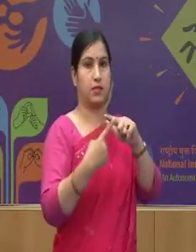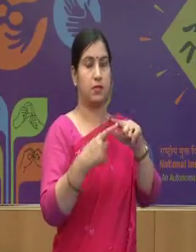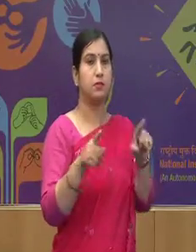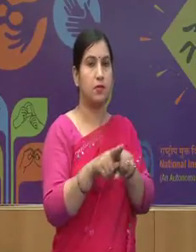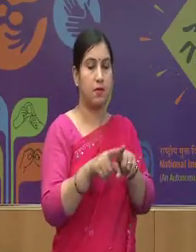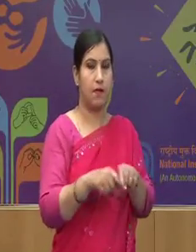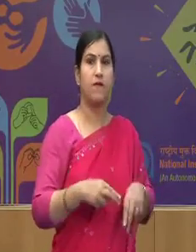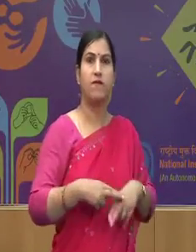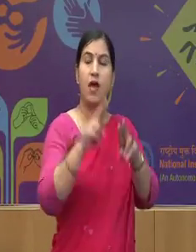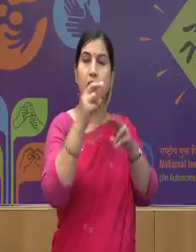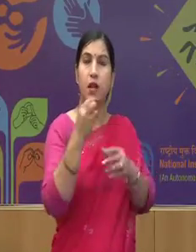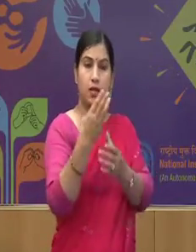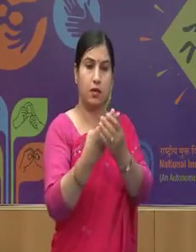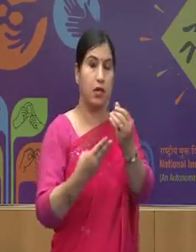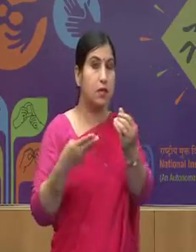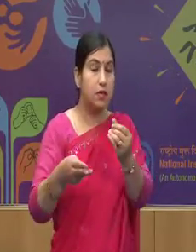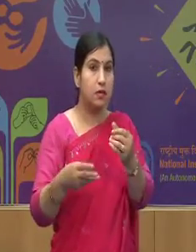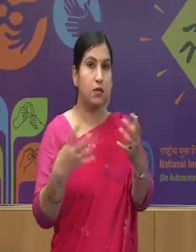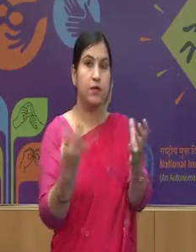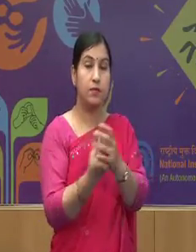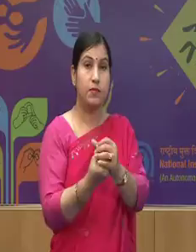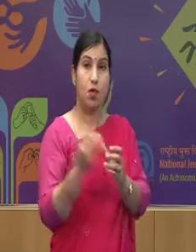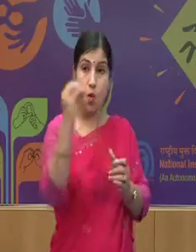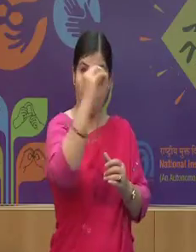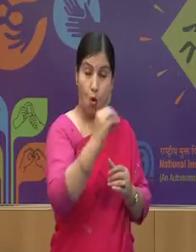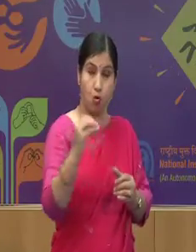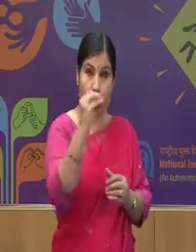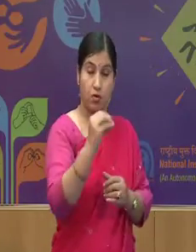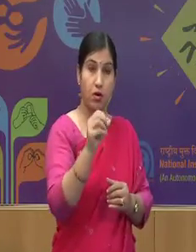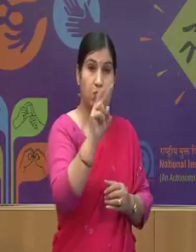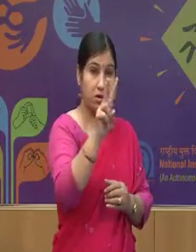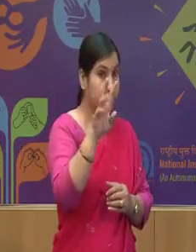And finally, on the 24th October 1945,